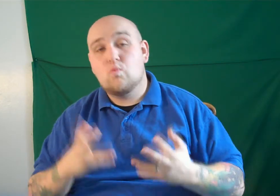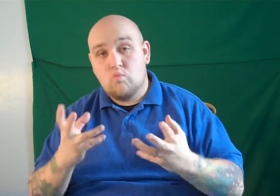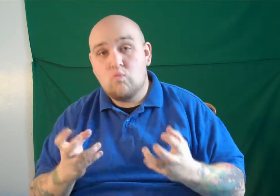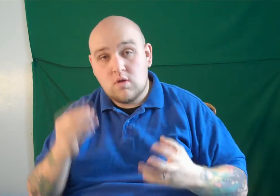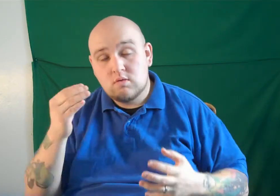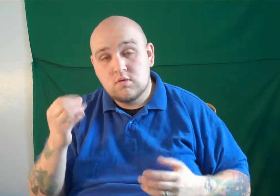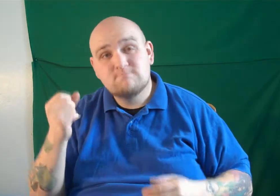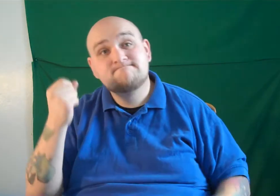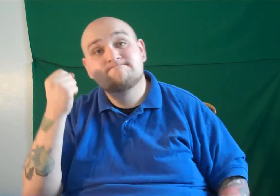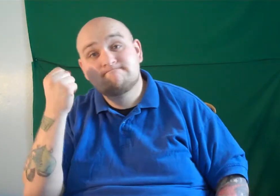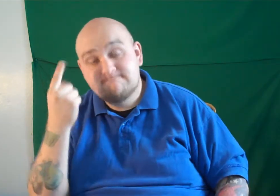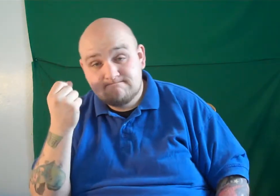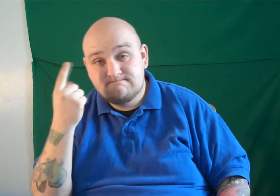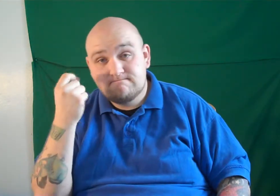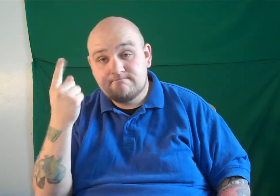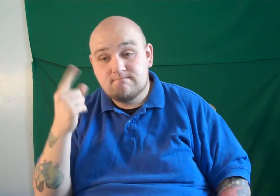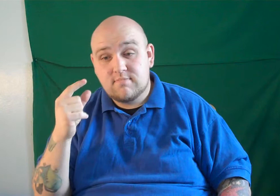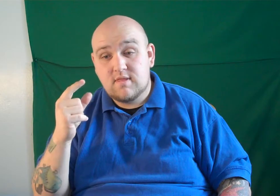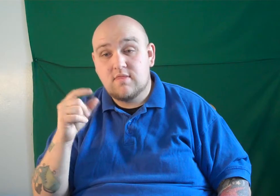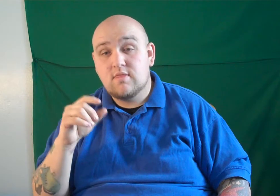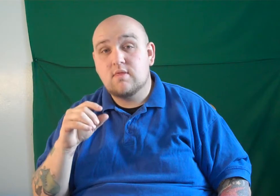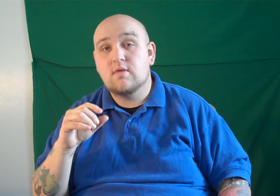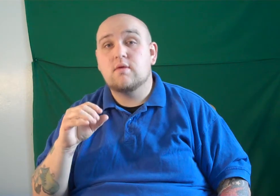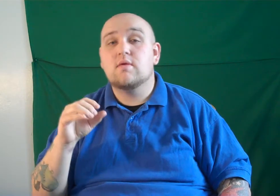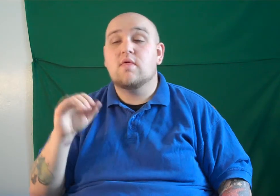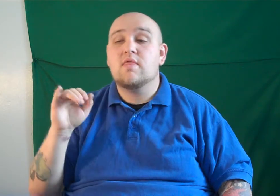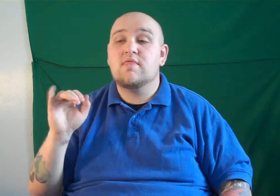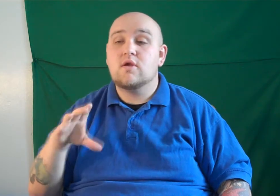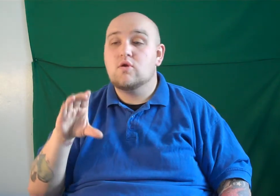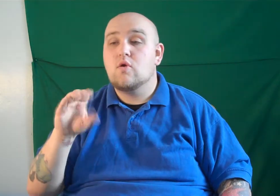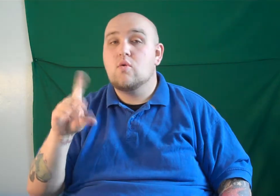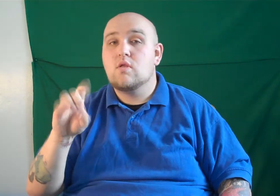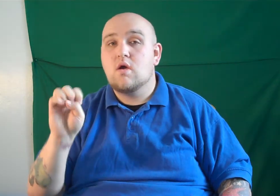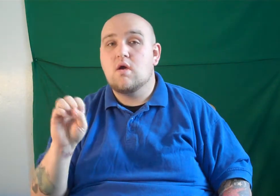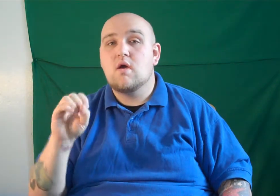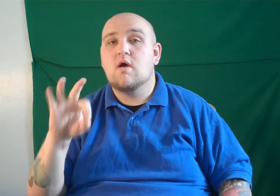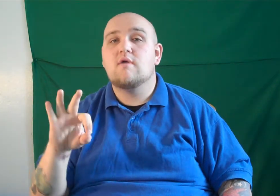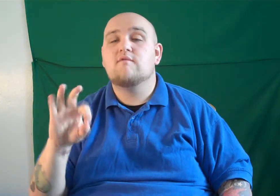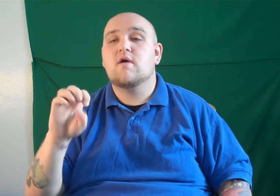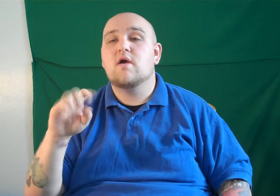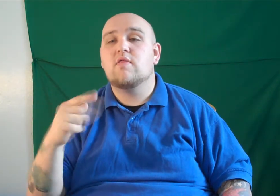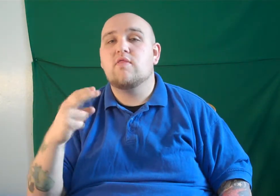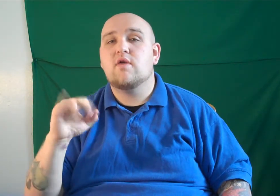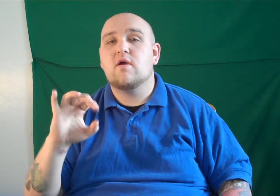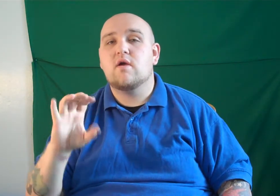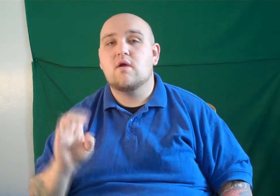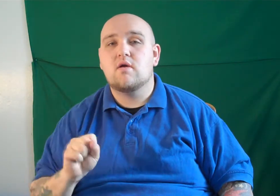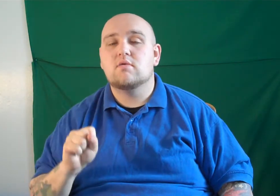understand the Code of Professional Conduct, the Code of Ethics from RID, maybe the original version of the Code of